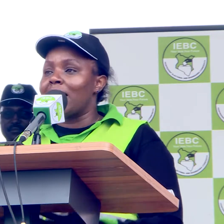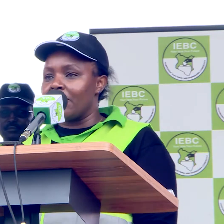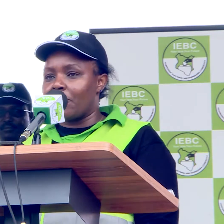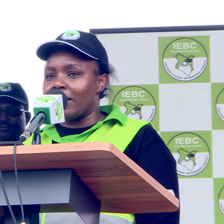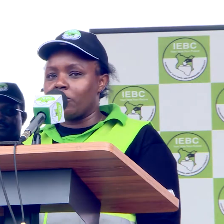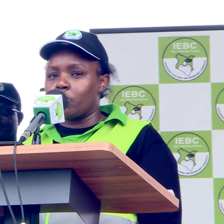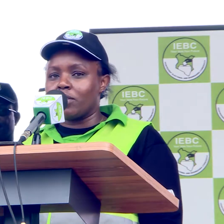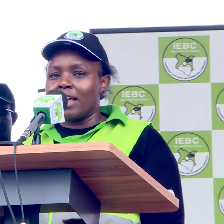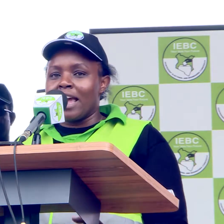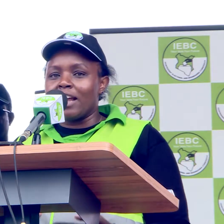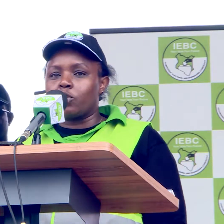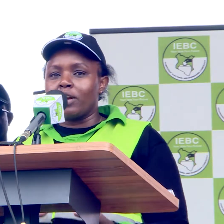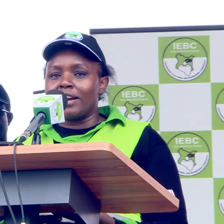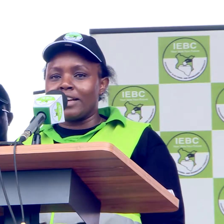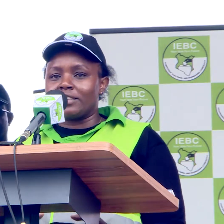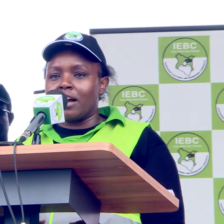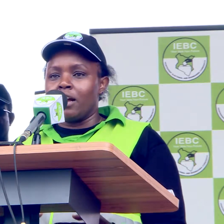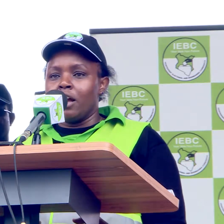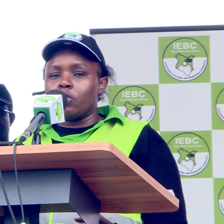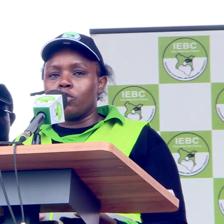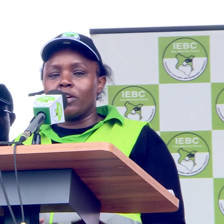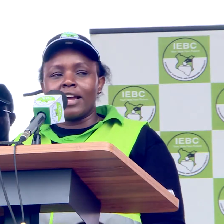to clarify issues, and to